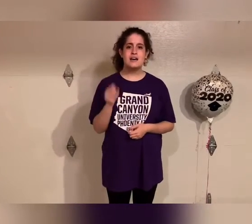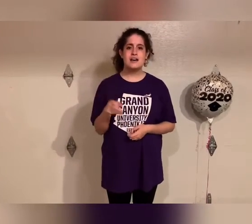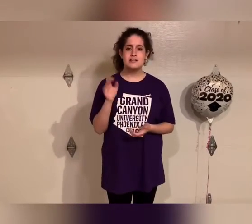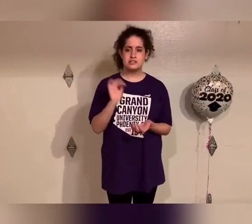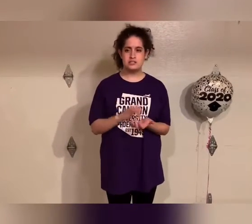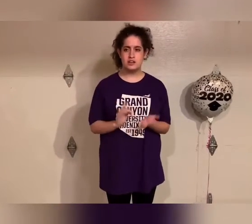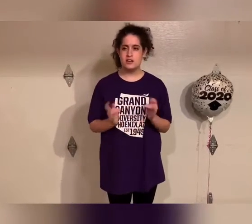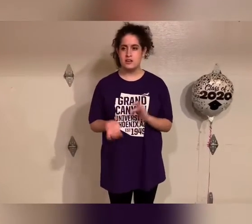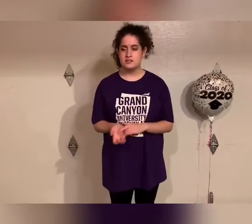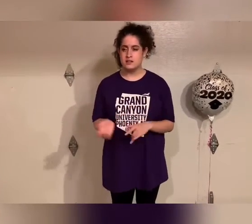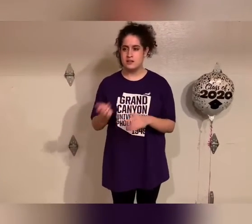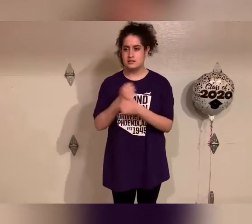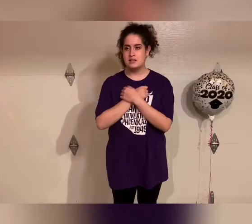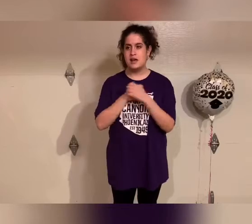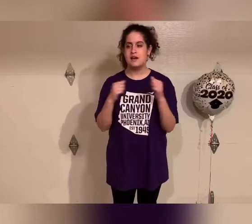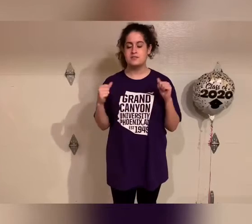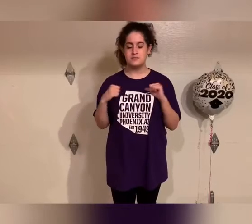Yes, Jesus loves me.